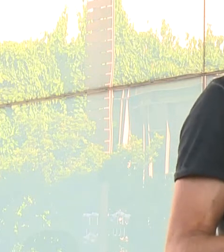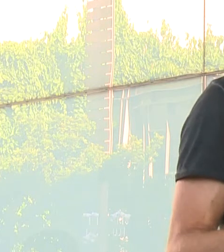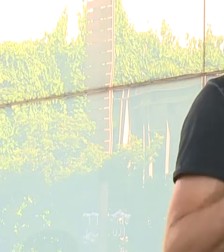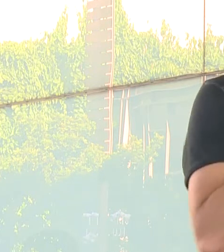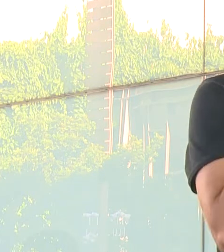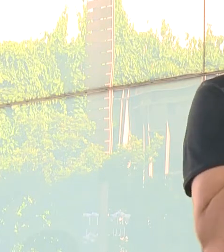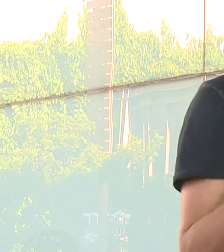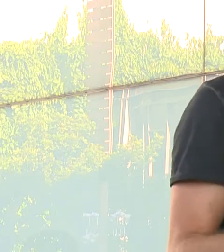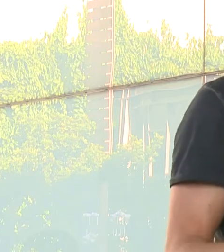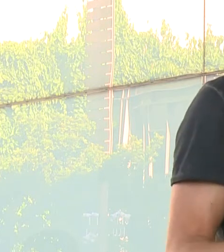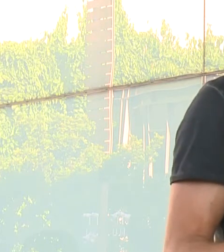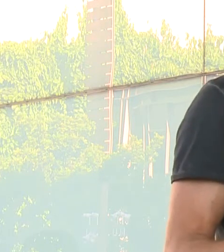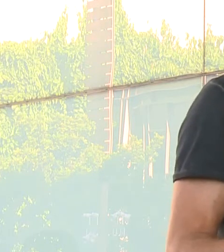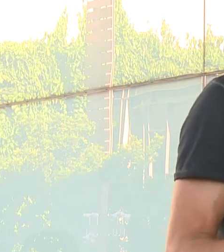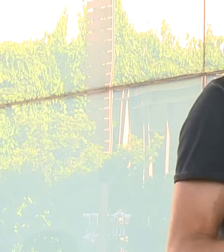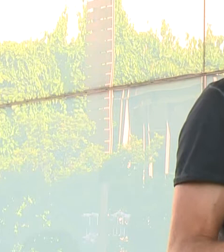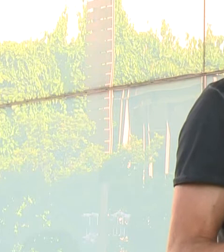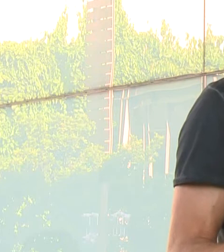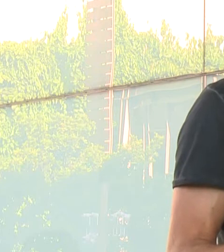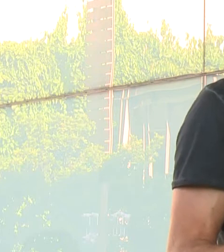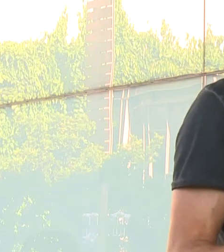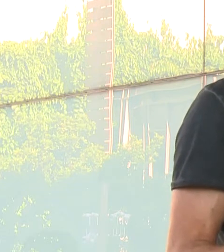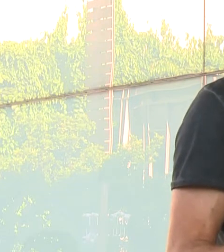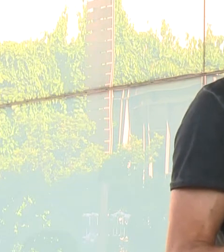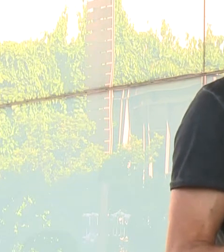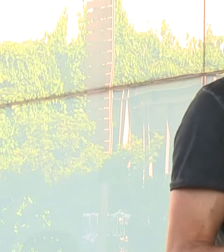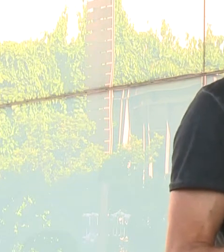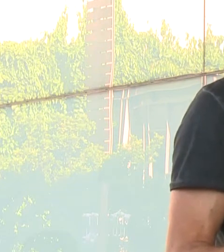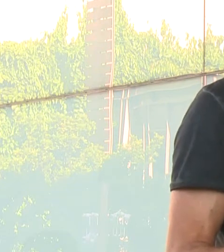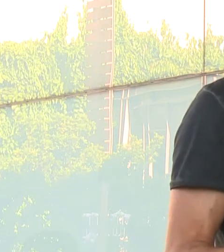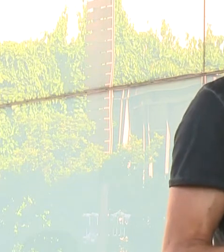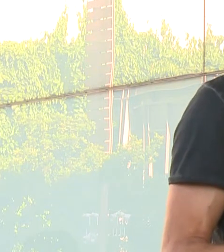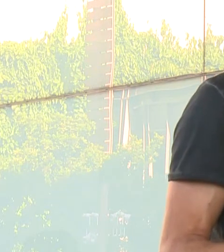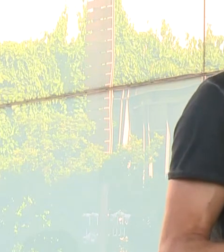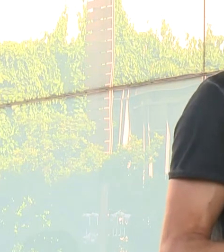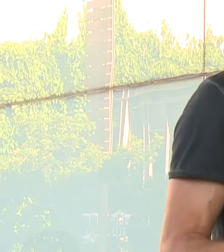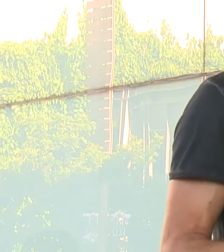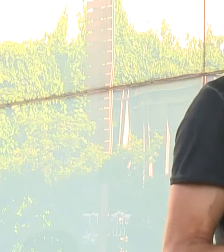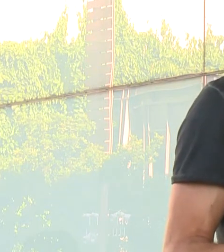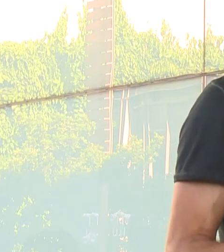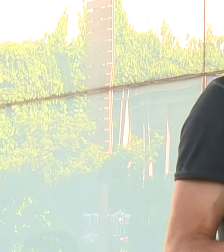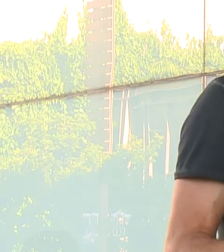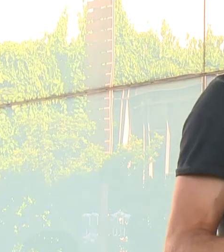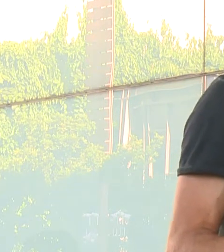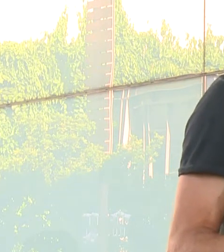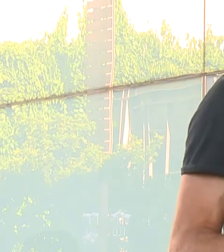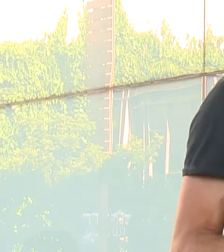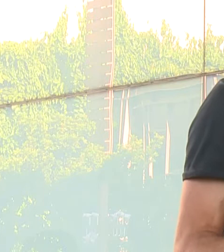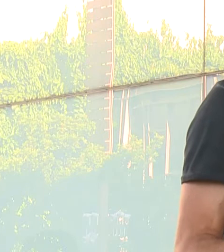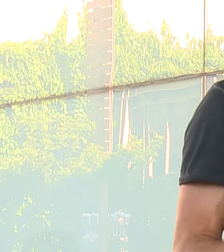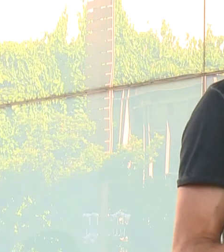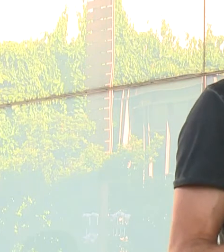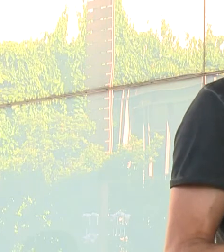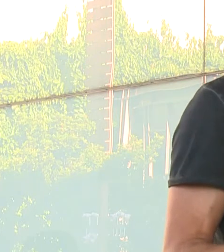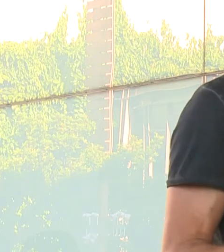team oversaw the props and webbing and weapons for over 300 soldiers each day for 5 months. This project set the pace and